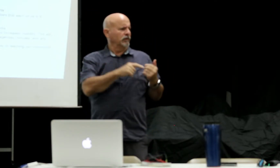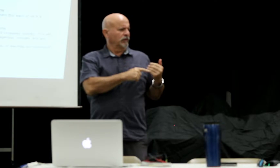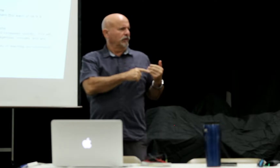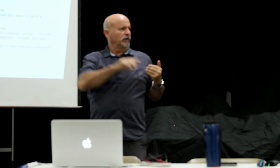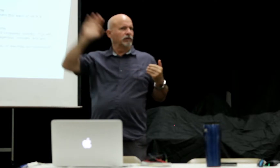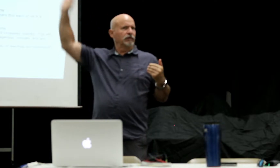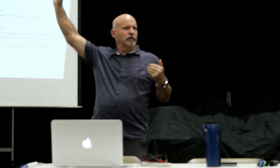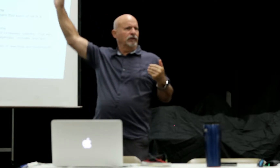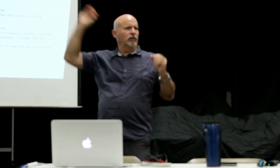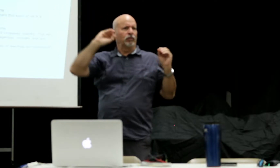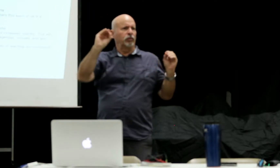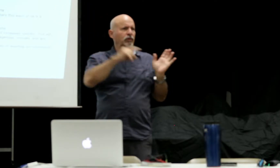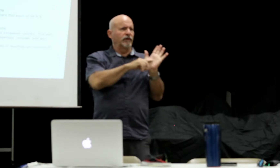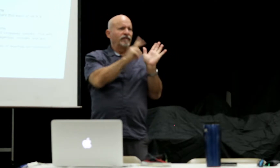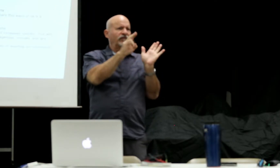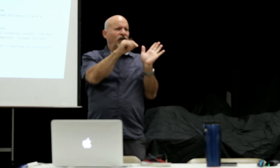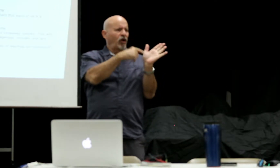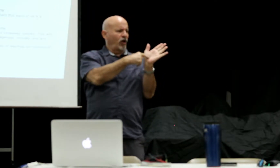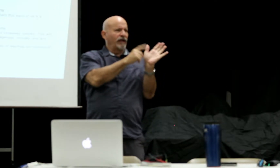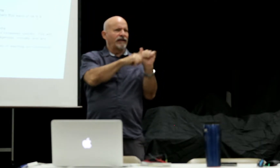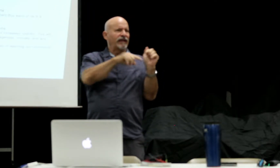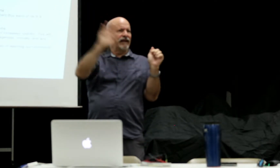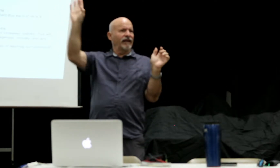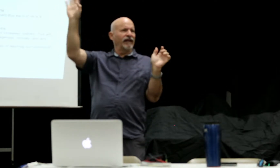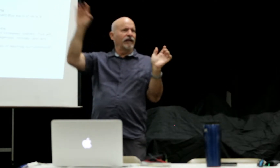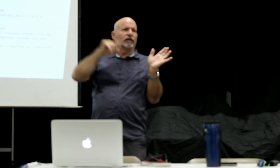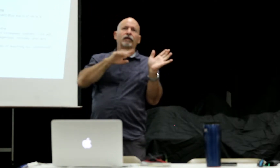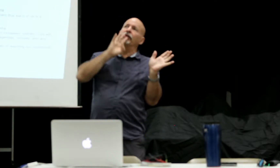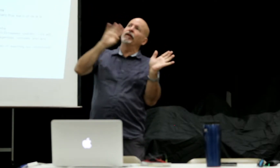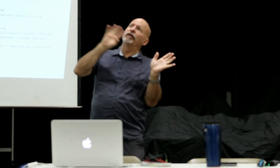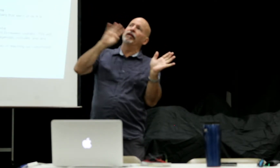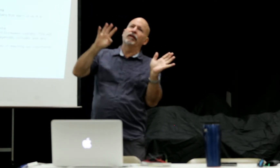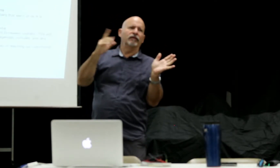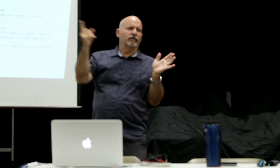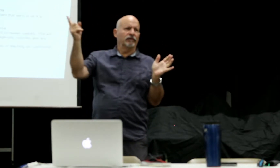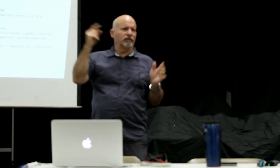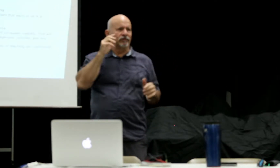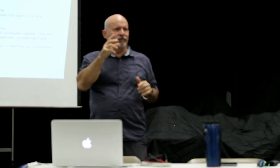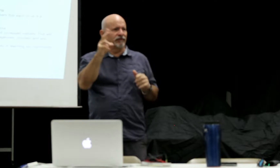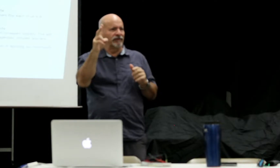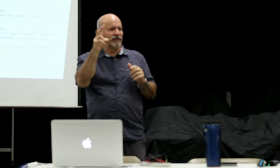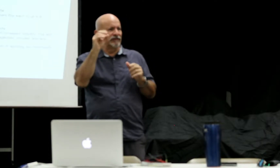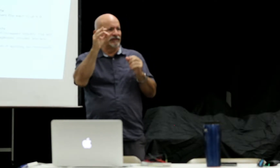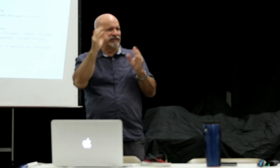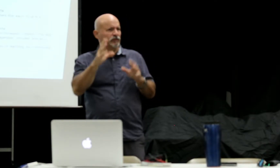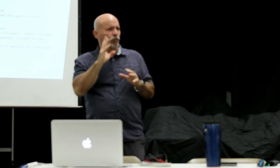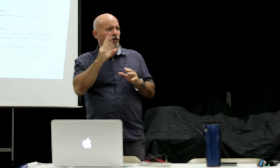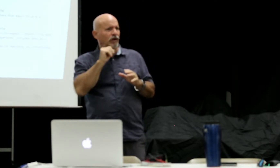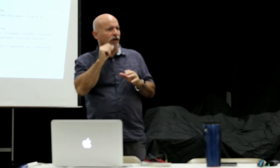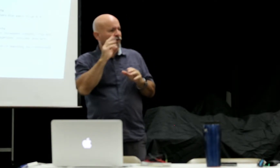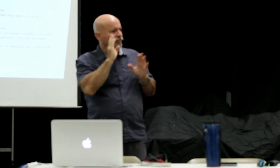the classroom with the teachers in person, and then you have the iPad, it's hard for the deaf student